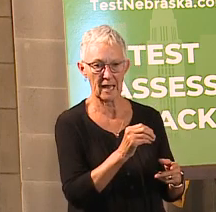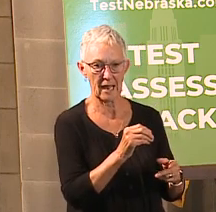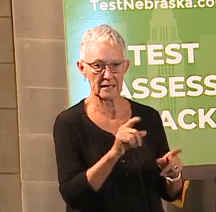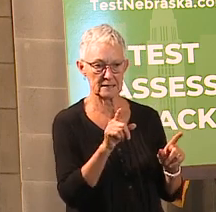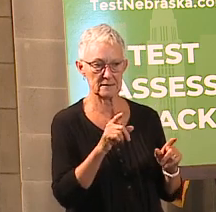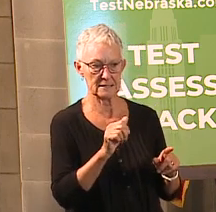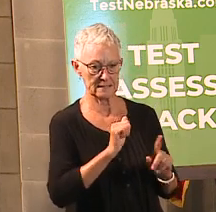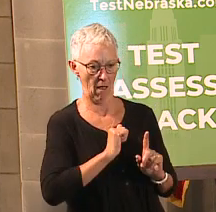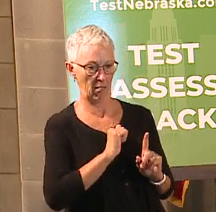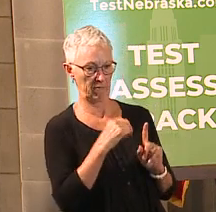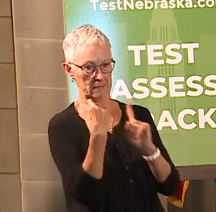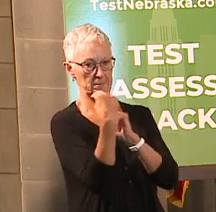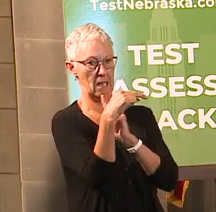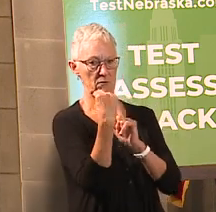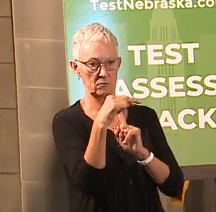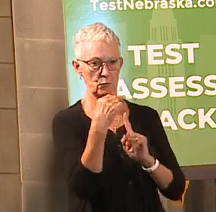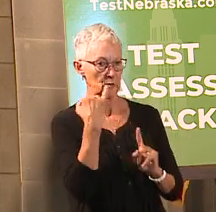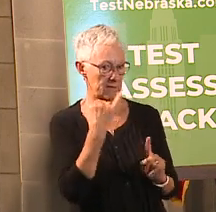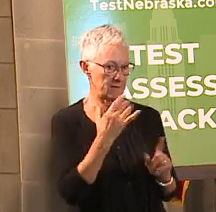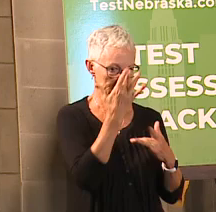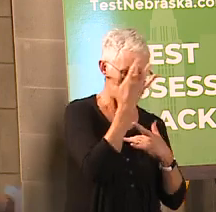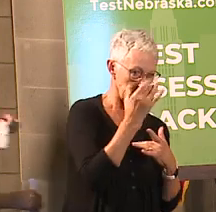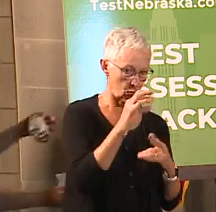I'm going to ask you to come up and give us a few words about that.